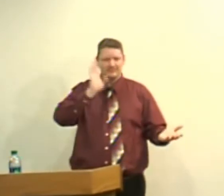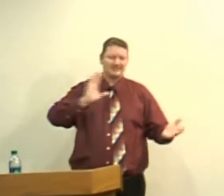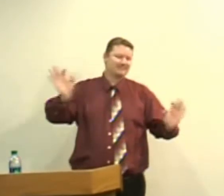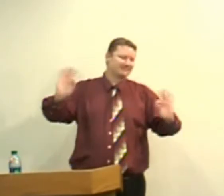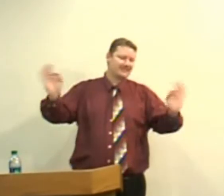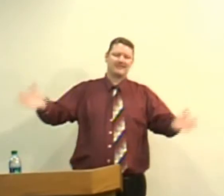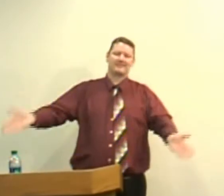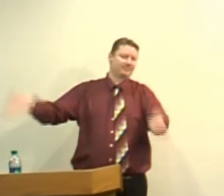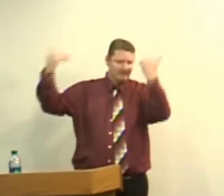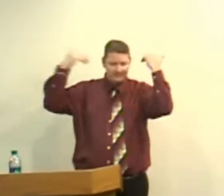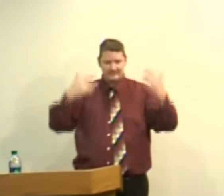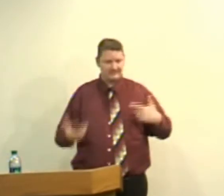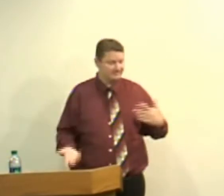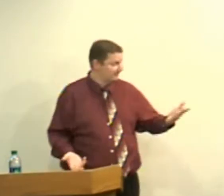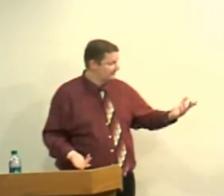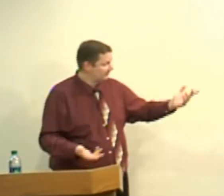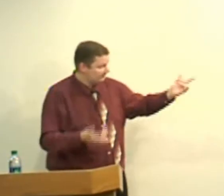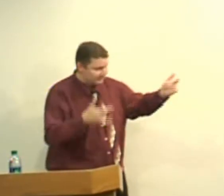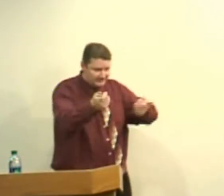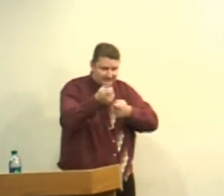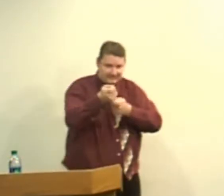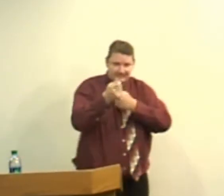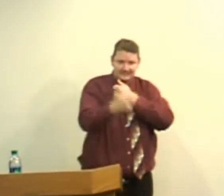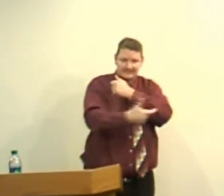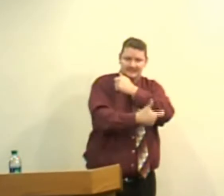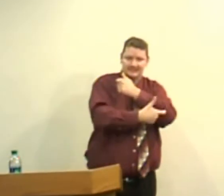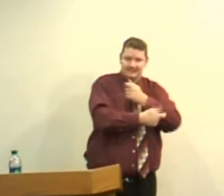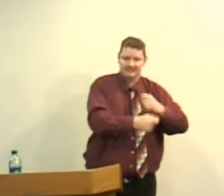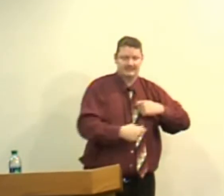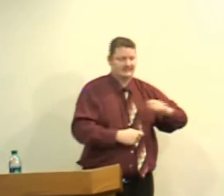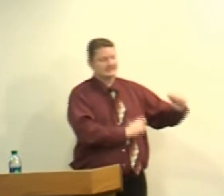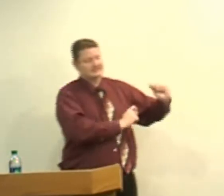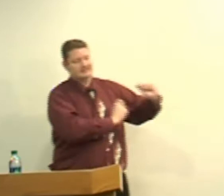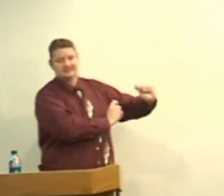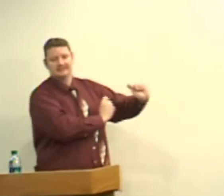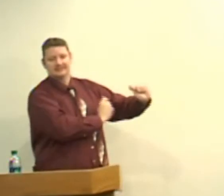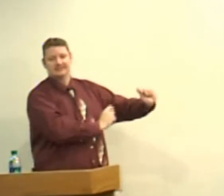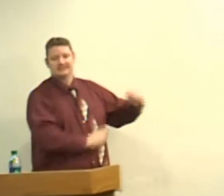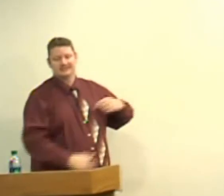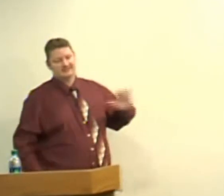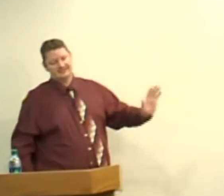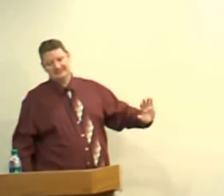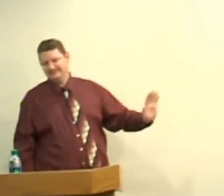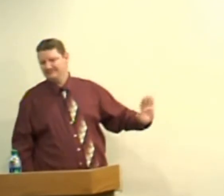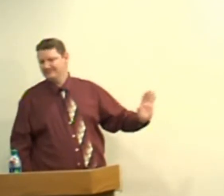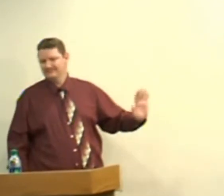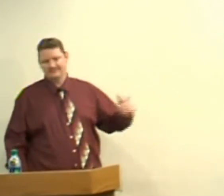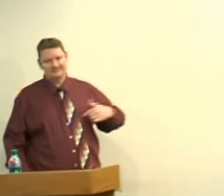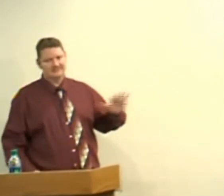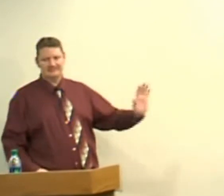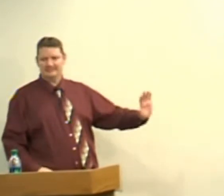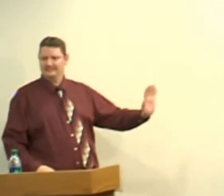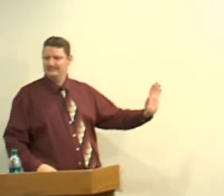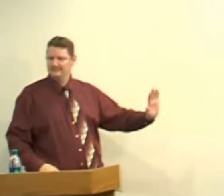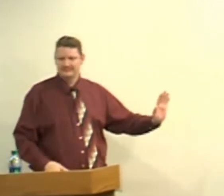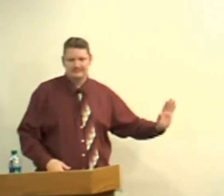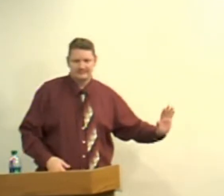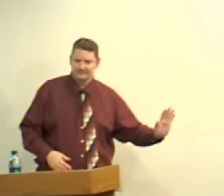big deal. Just come. We're just going to have a little bit of drinking or something, you know, whatever. You know, they try to tempt you. And you have to resist that. You have to resist